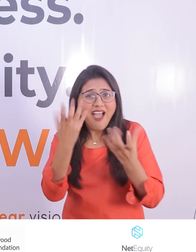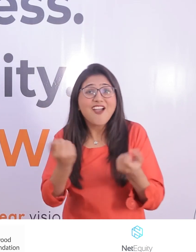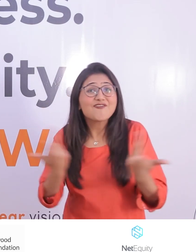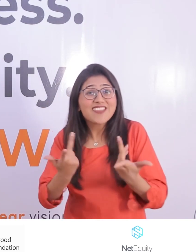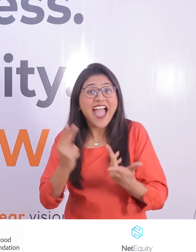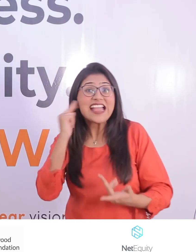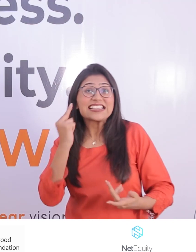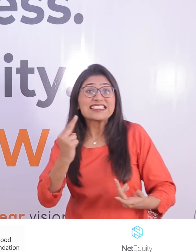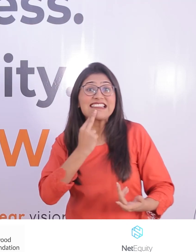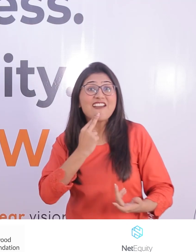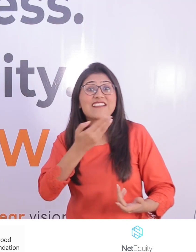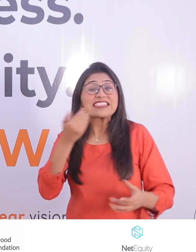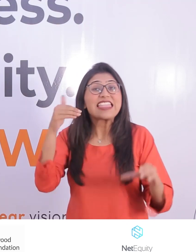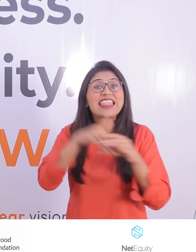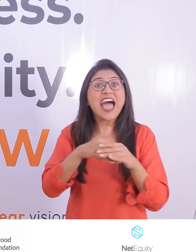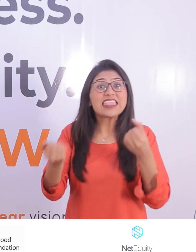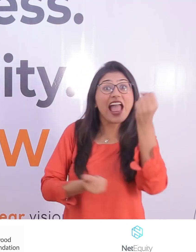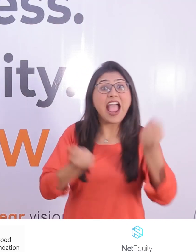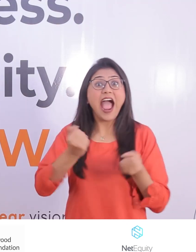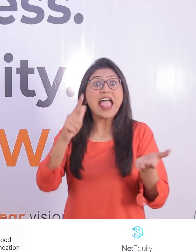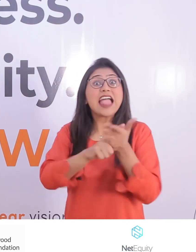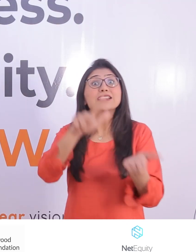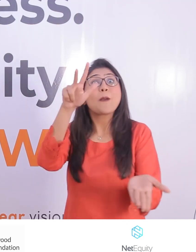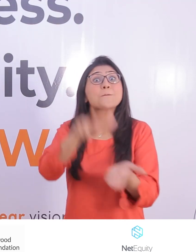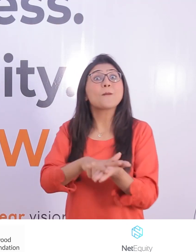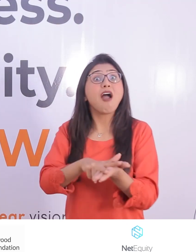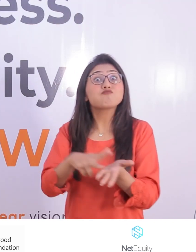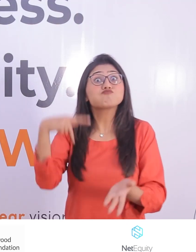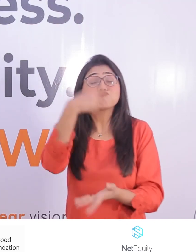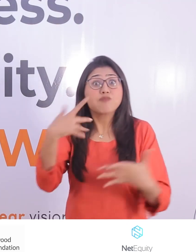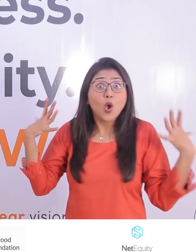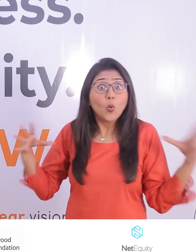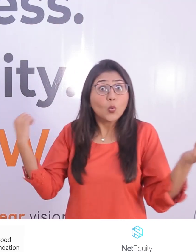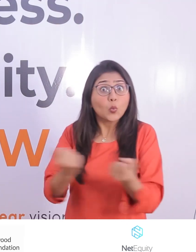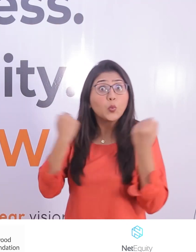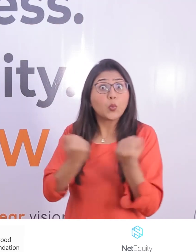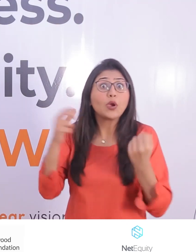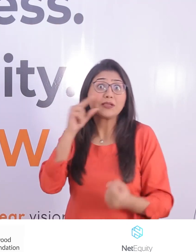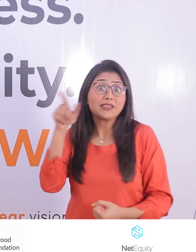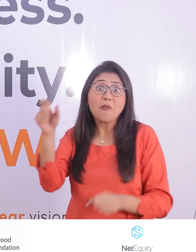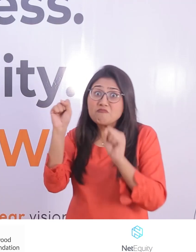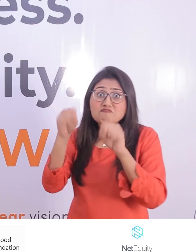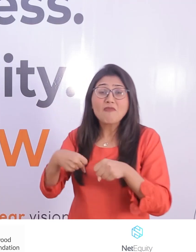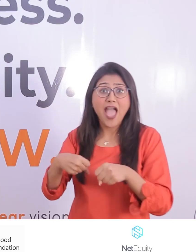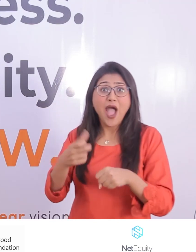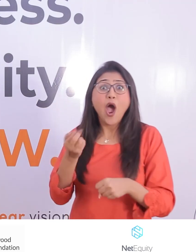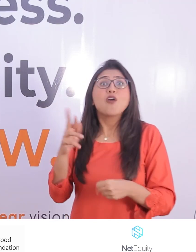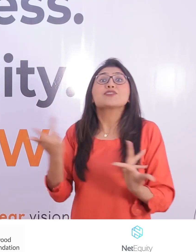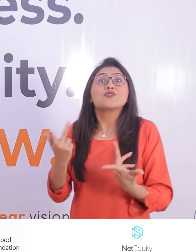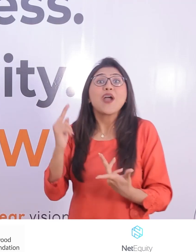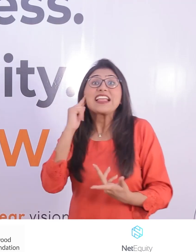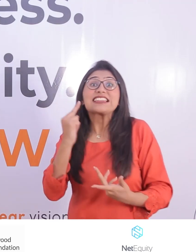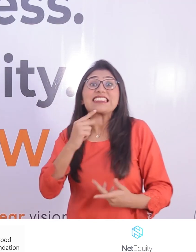includes legislation that allows deaf individuals to finally get their own driving license and take one step